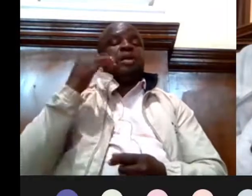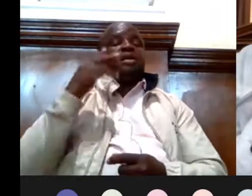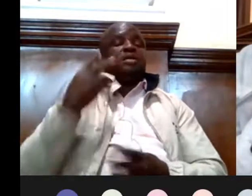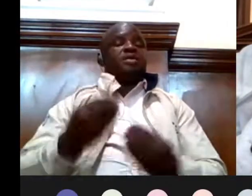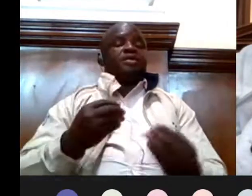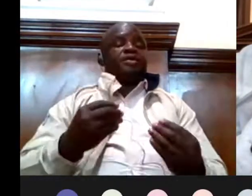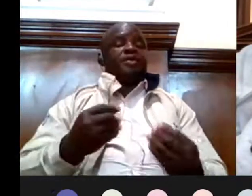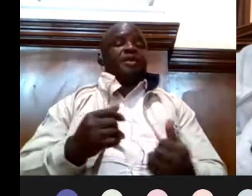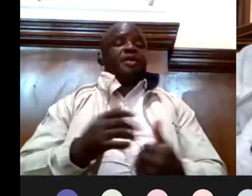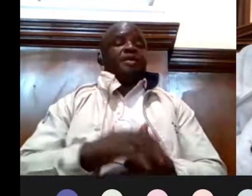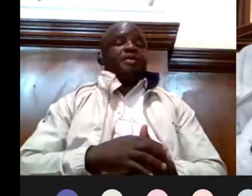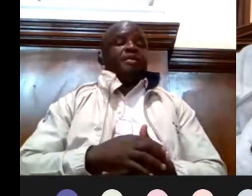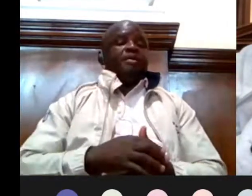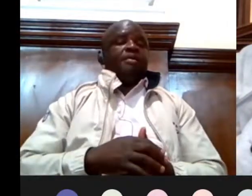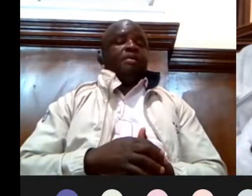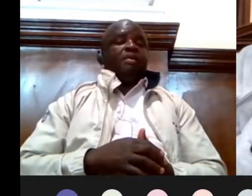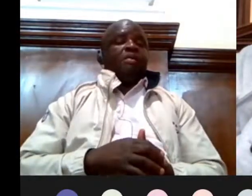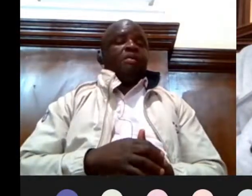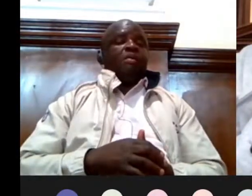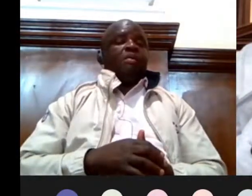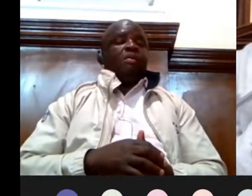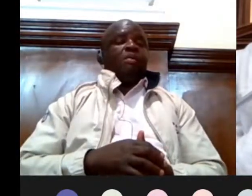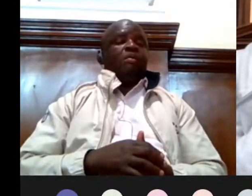march against this